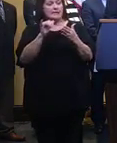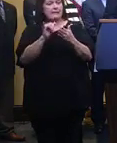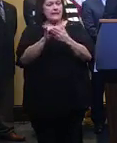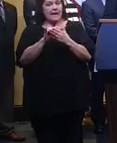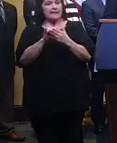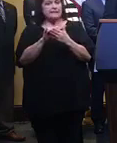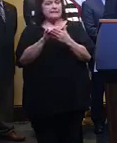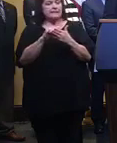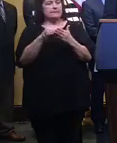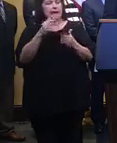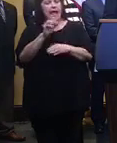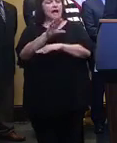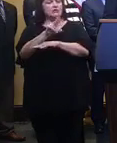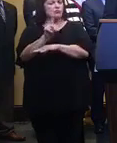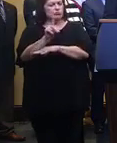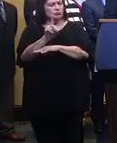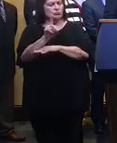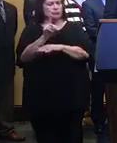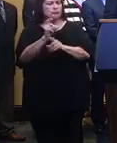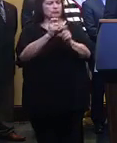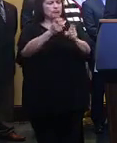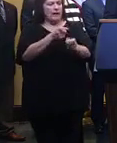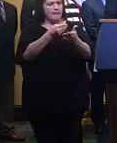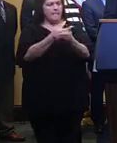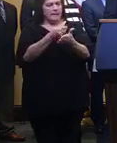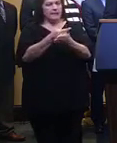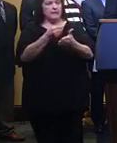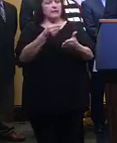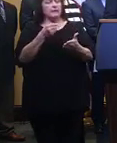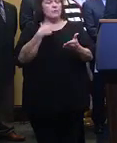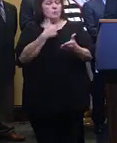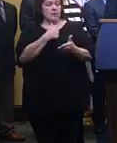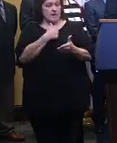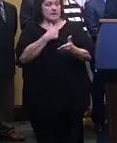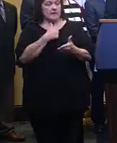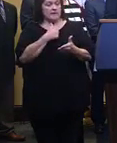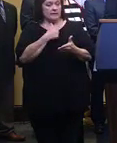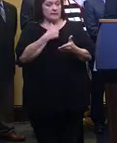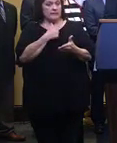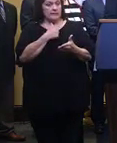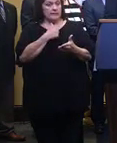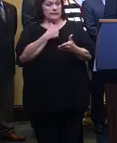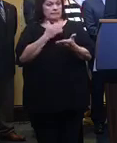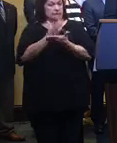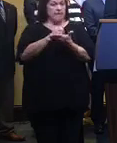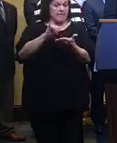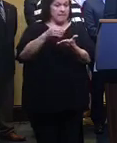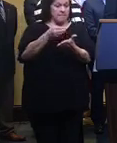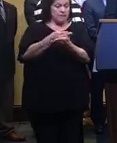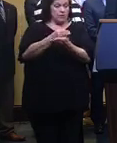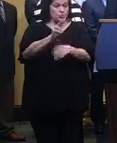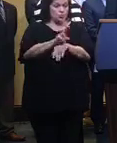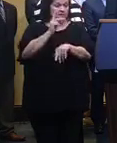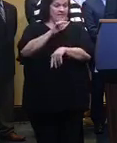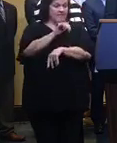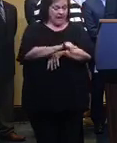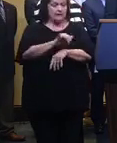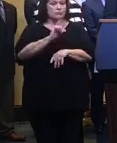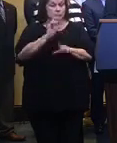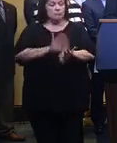funds. Getting that funds to move is a huge victory of this administration. For example, the